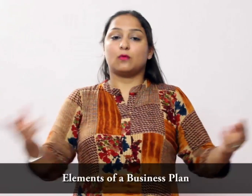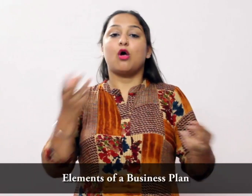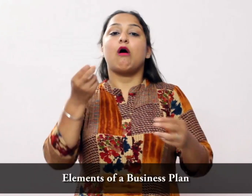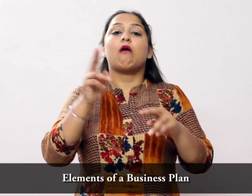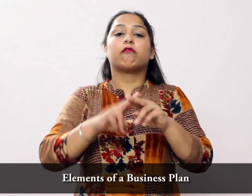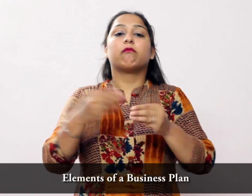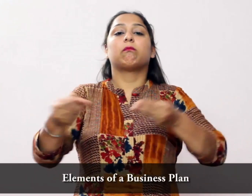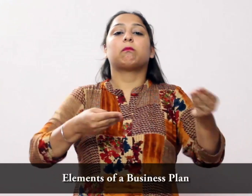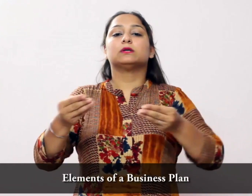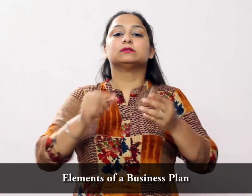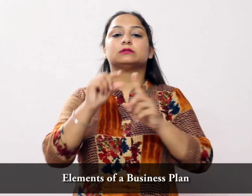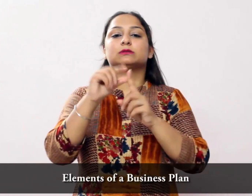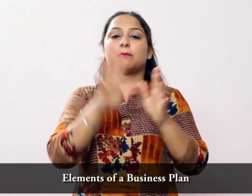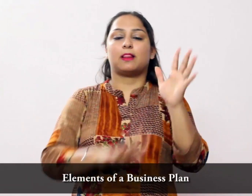Elements of a business plan.